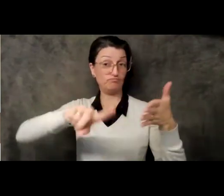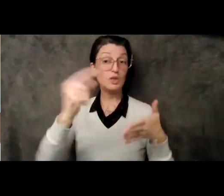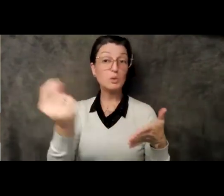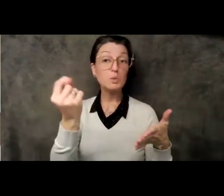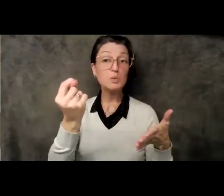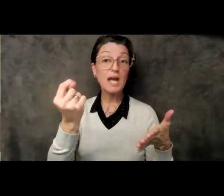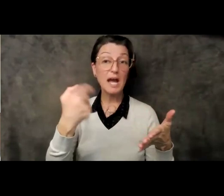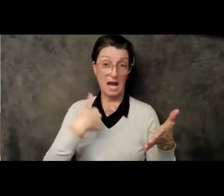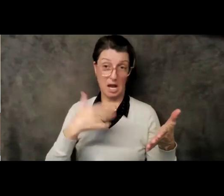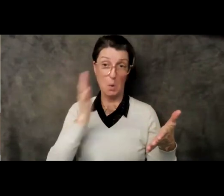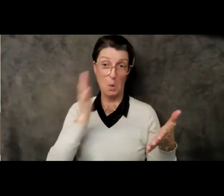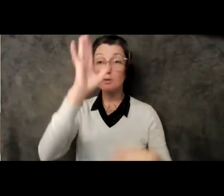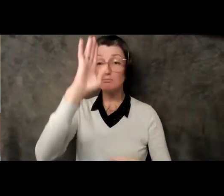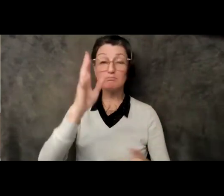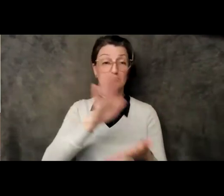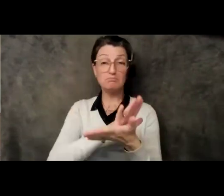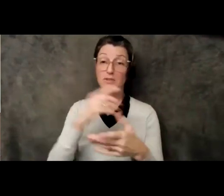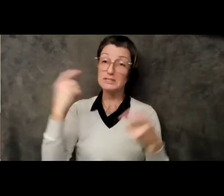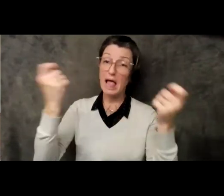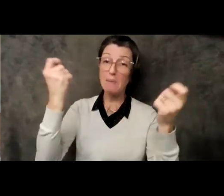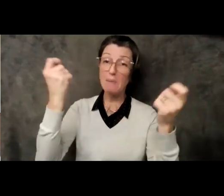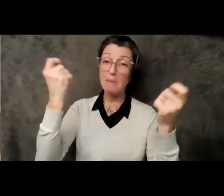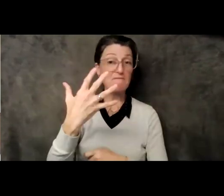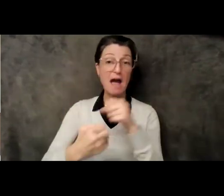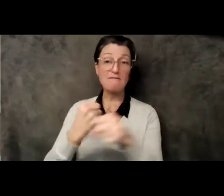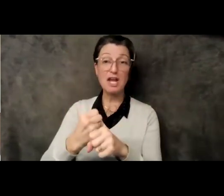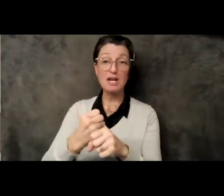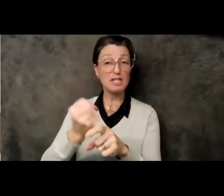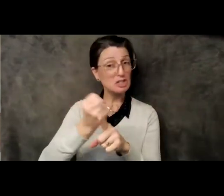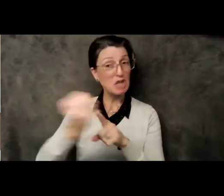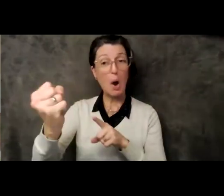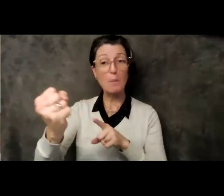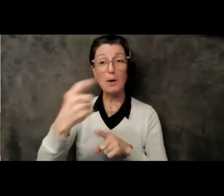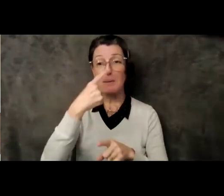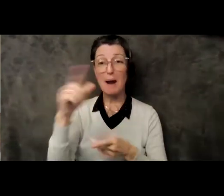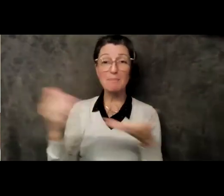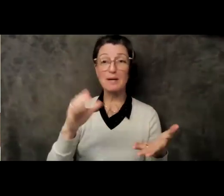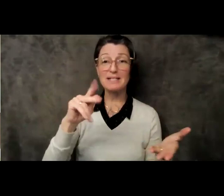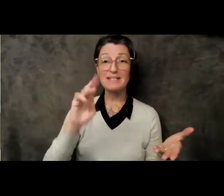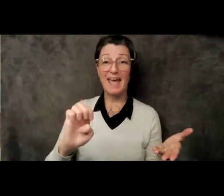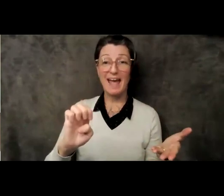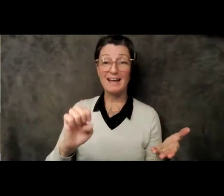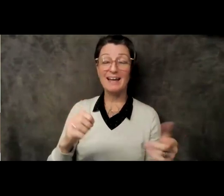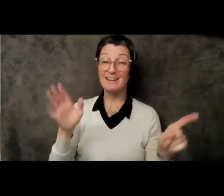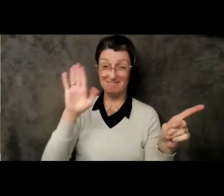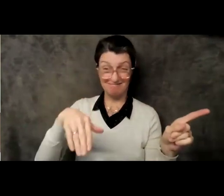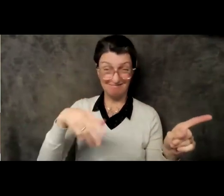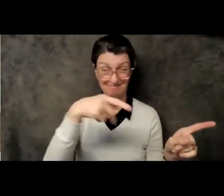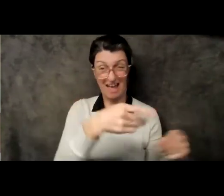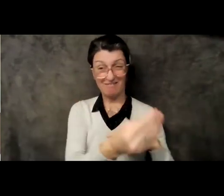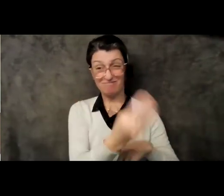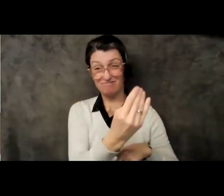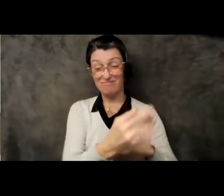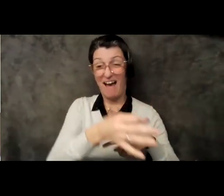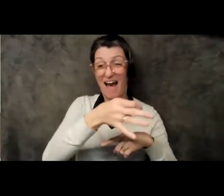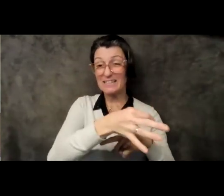cake in class? You got to be ready for stories that start out, ese pinche Columbus didn't have no stinking green card. You